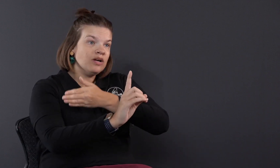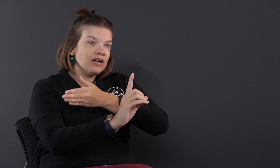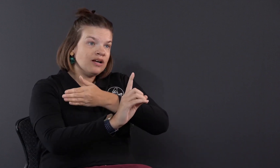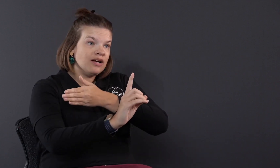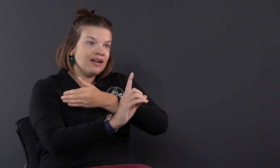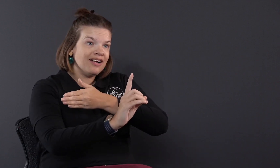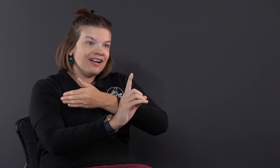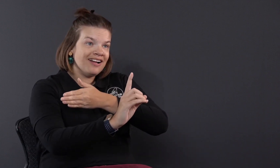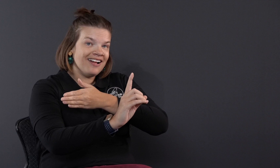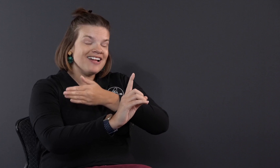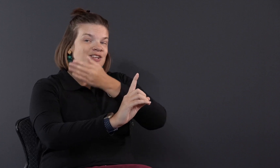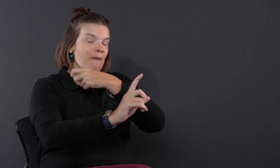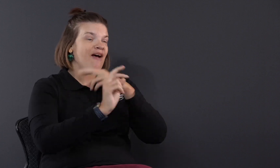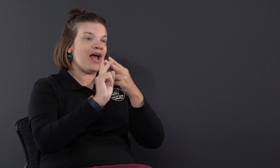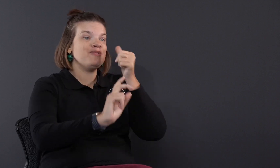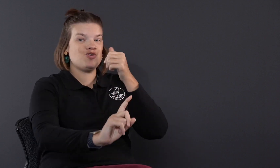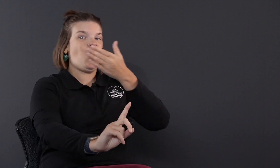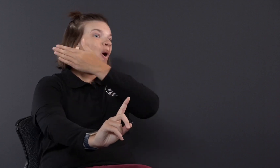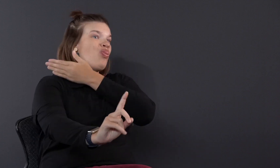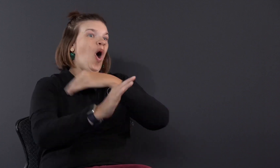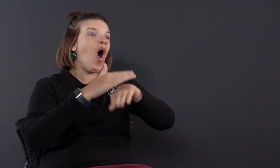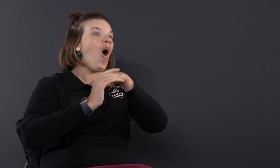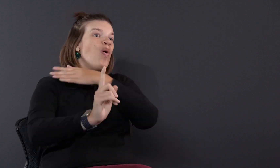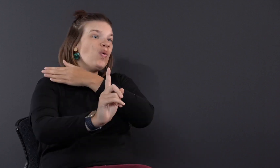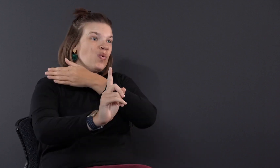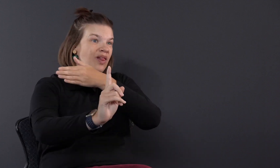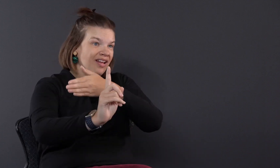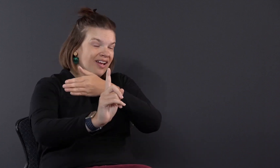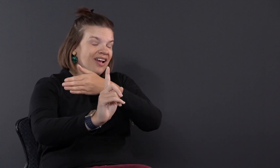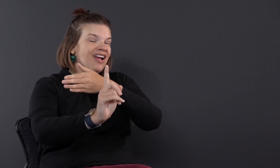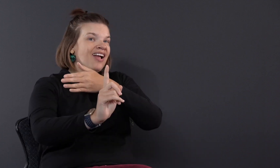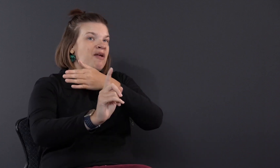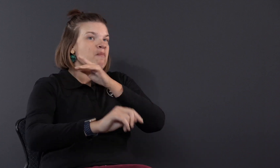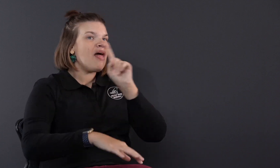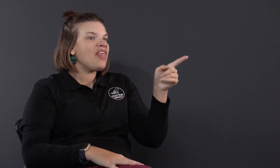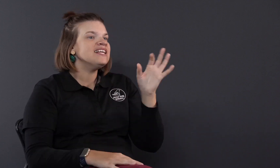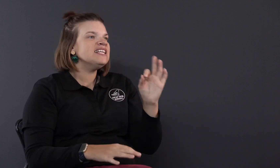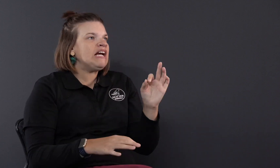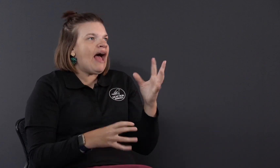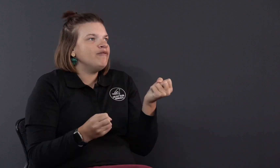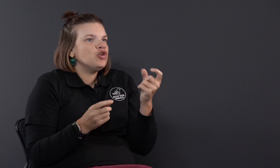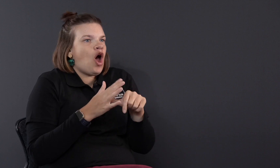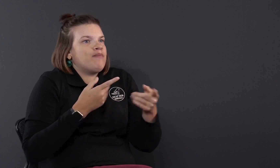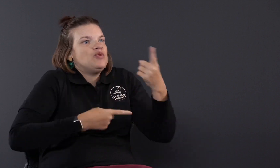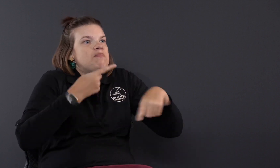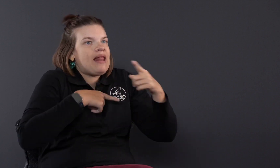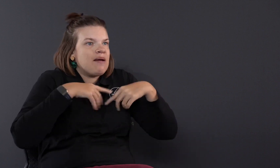brought up to speed. But they'd known all of this the whole time. I guess they thought that they didn't have time to